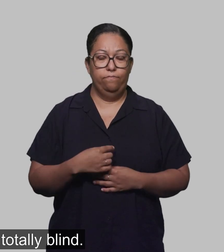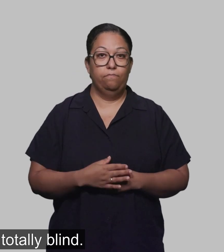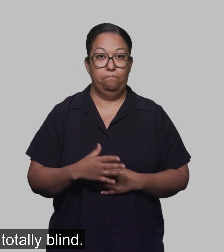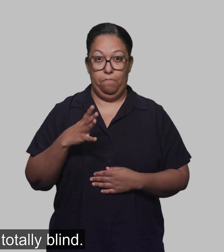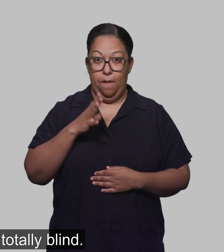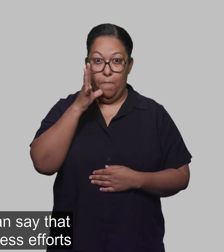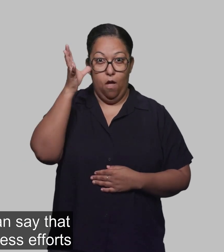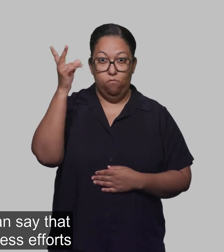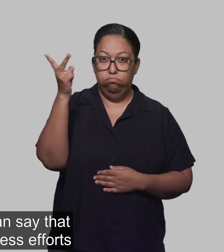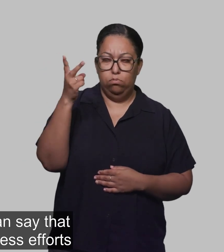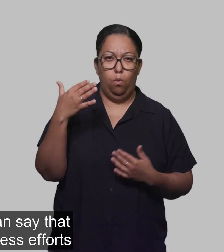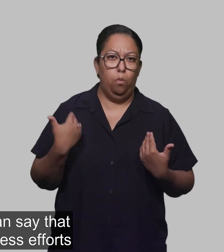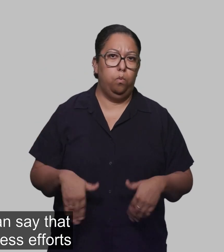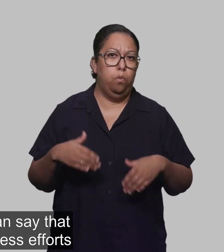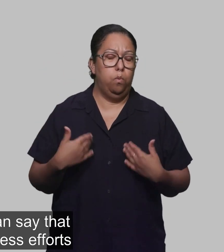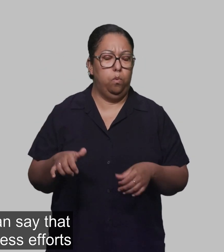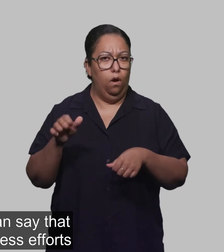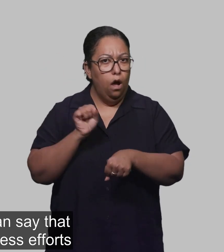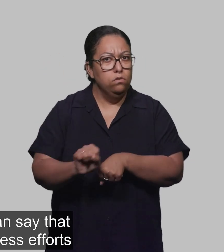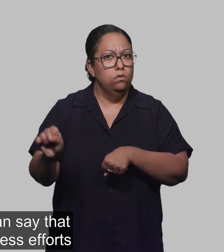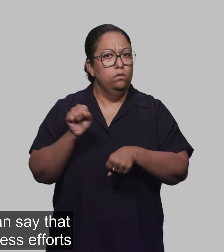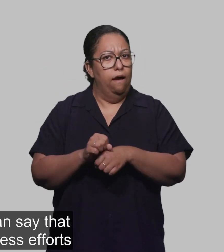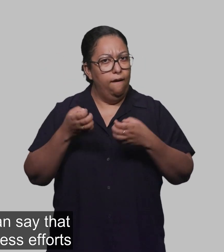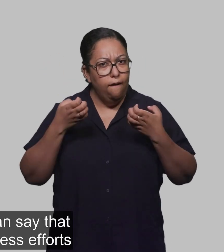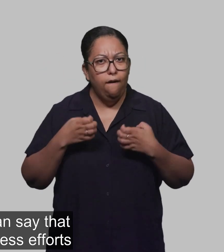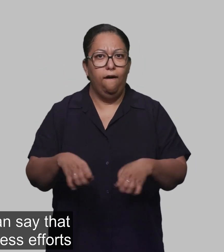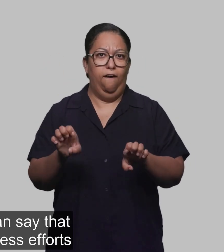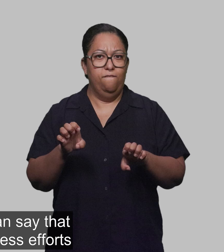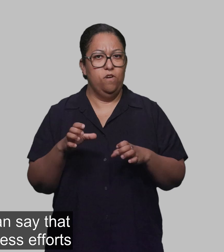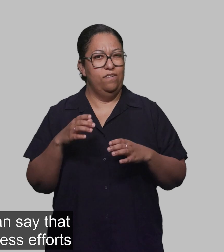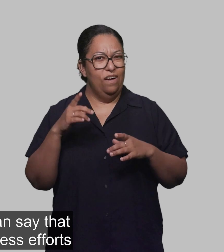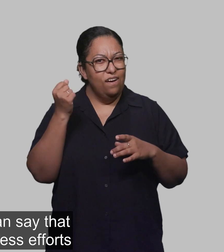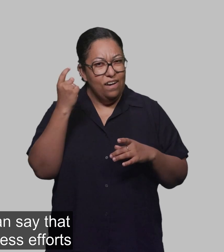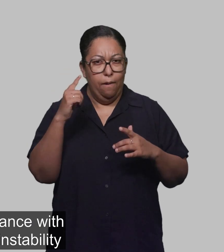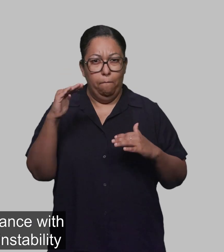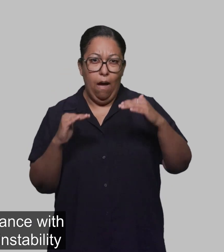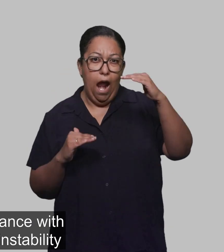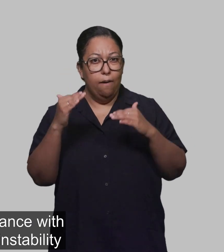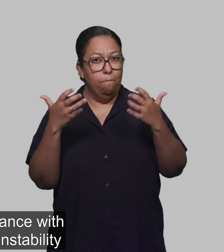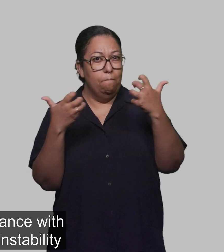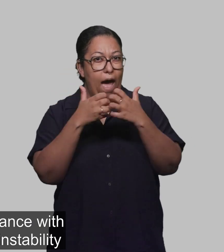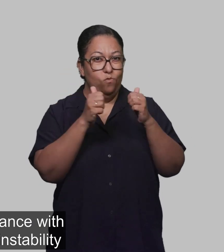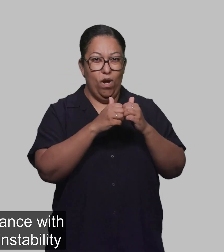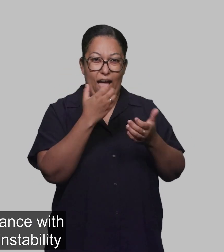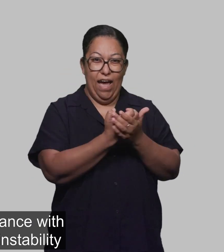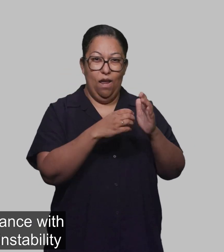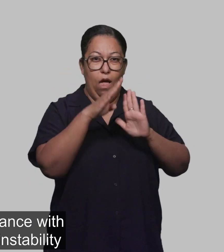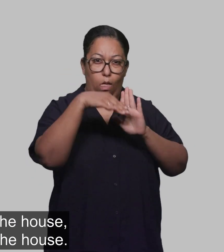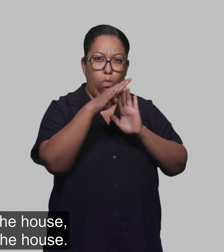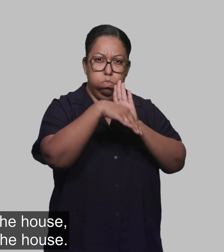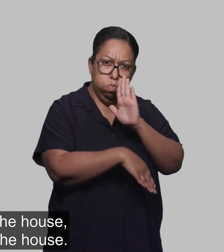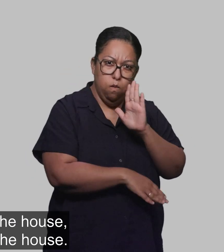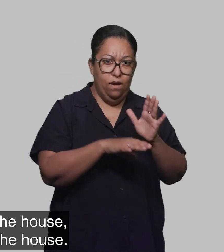totally blind. My parents, I can say that my parents' tireless efforts were not in balance with the economic